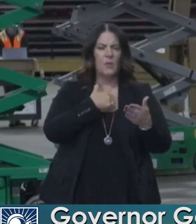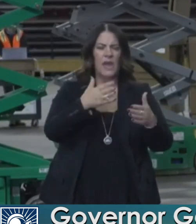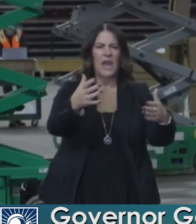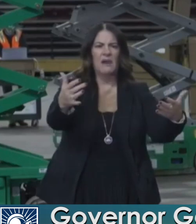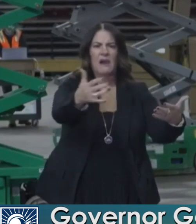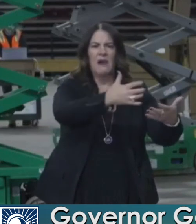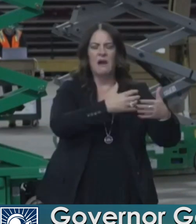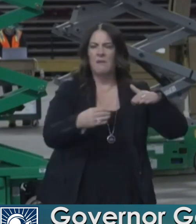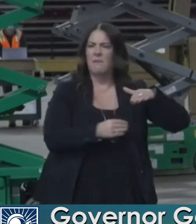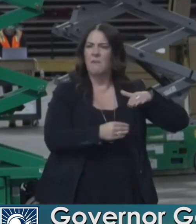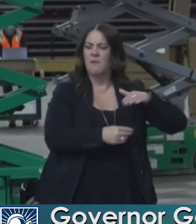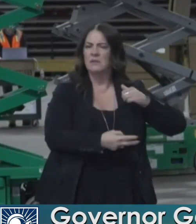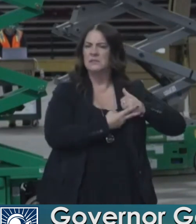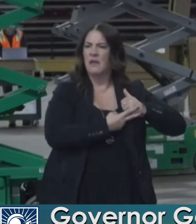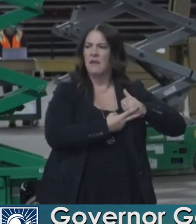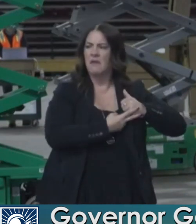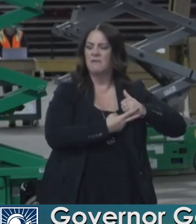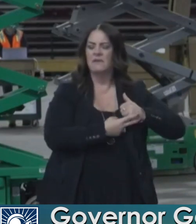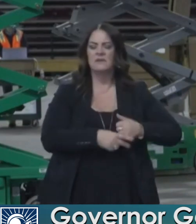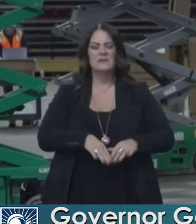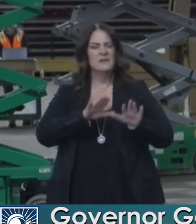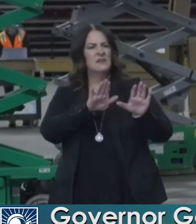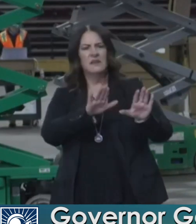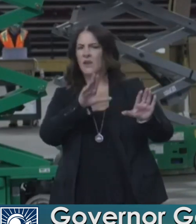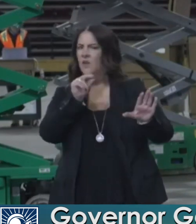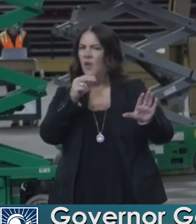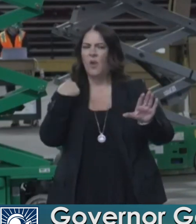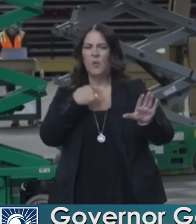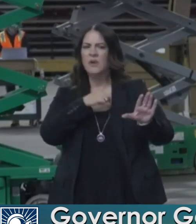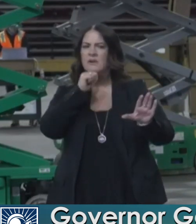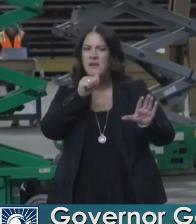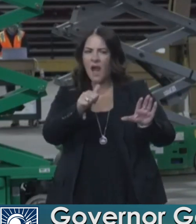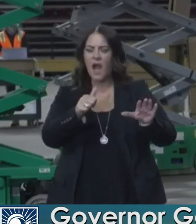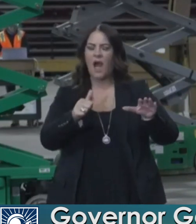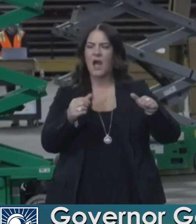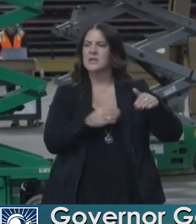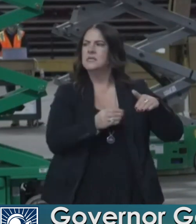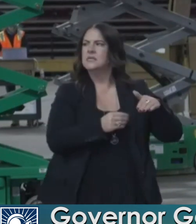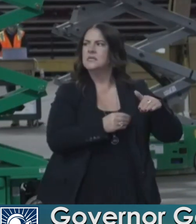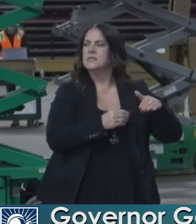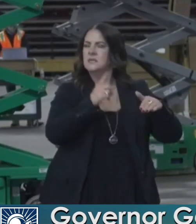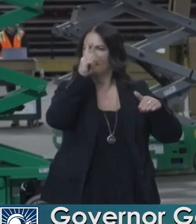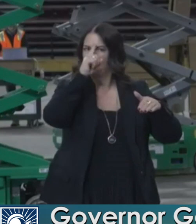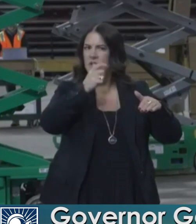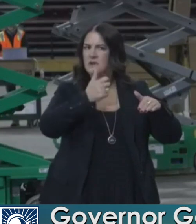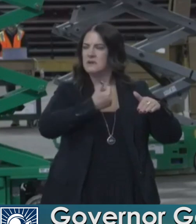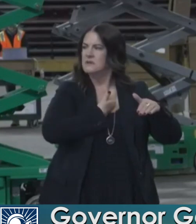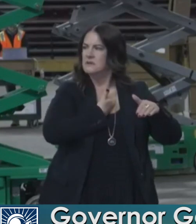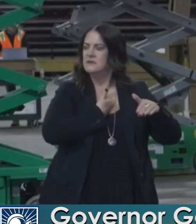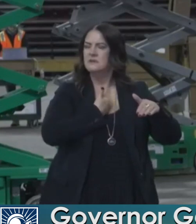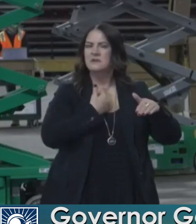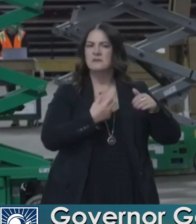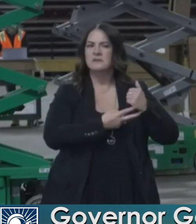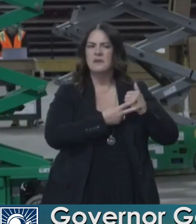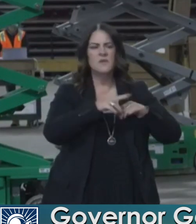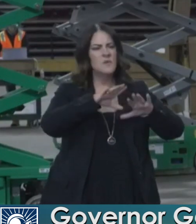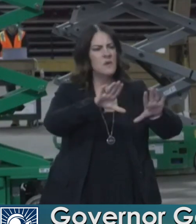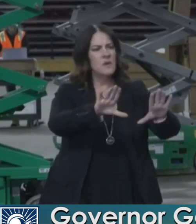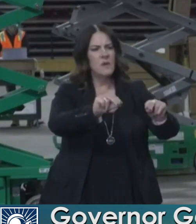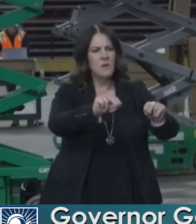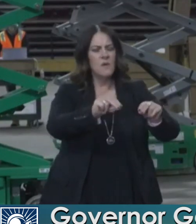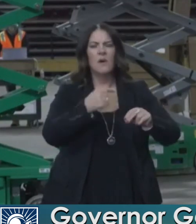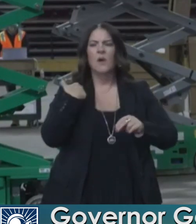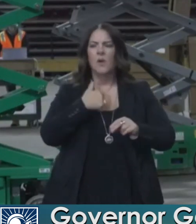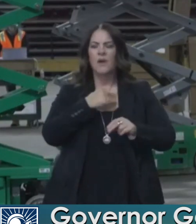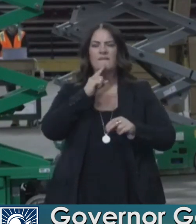We're providing support as we can, and to the extent we find more avenues of procurement for PPE of all stripes,